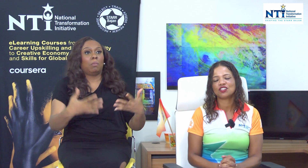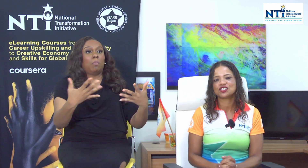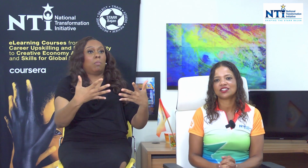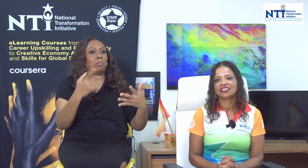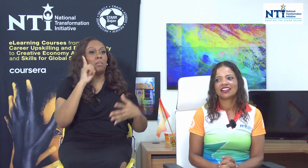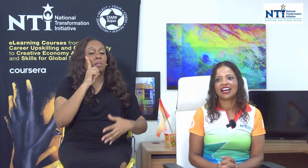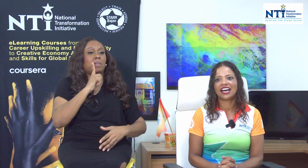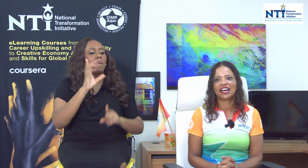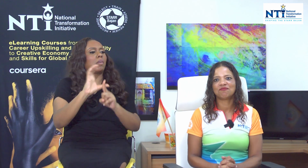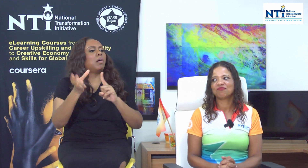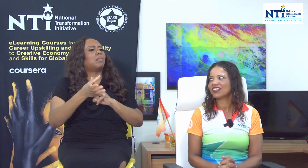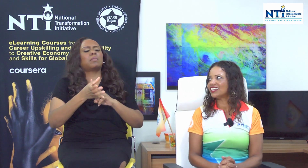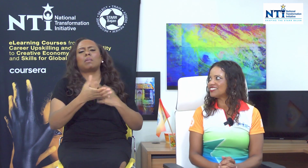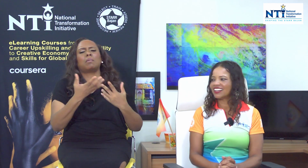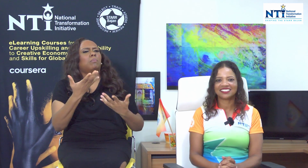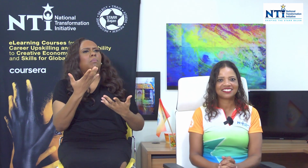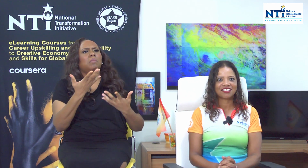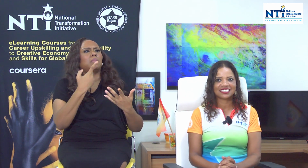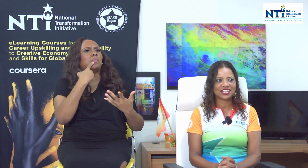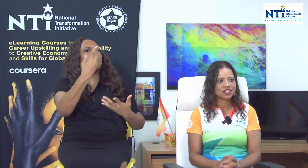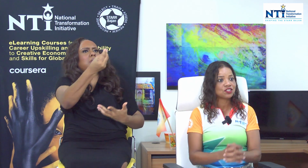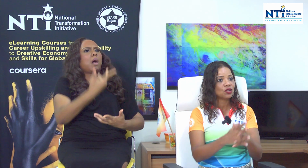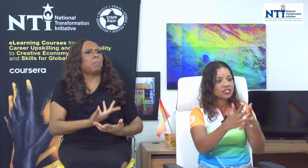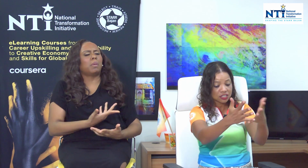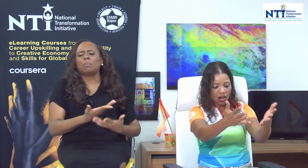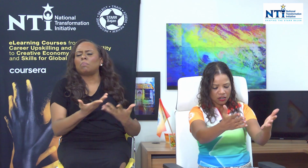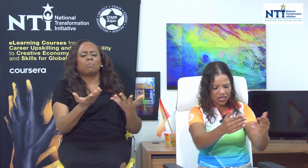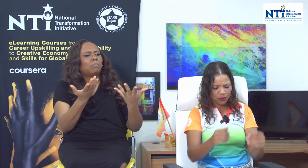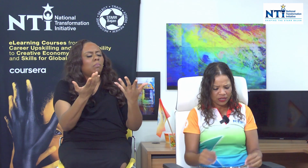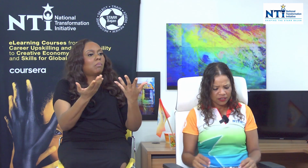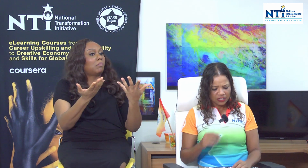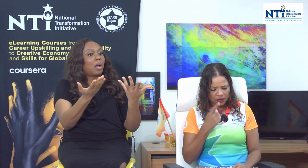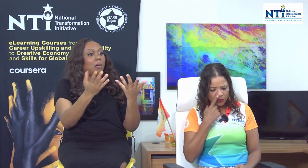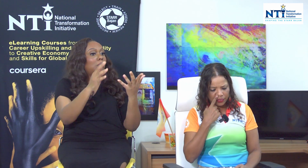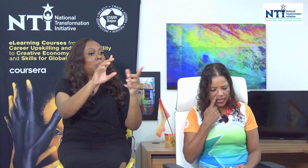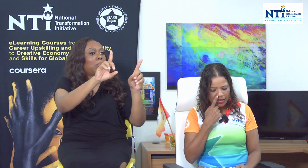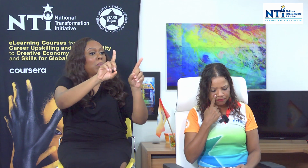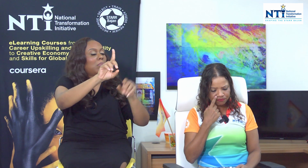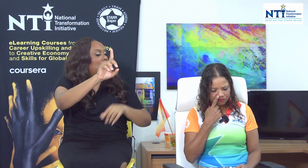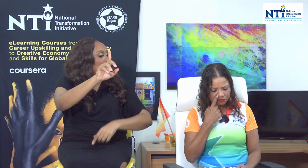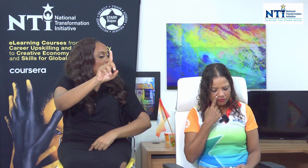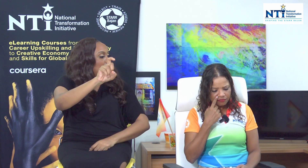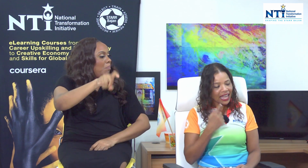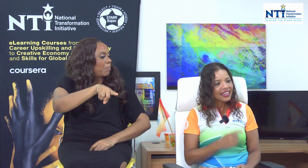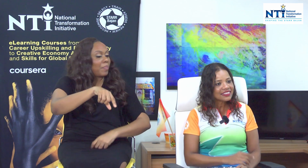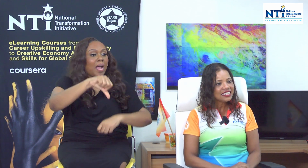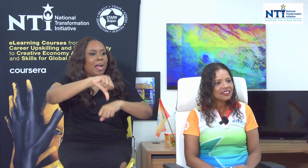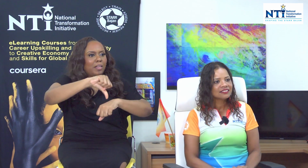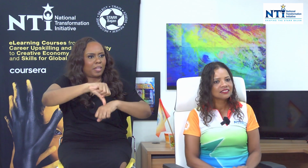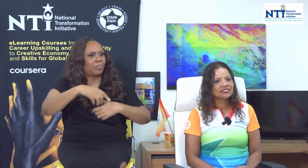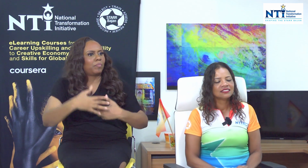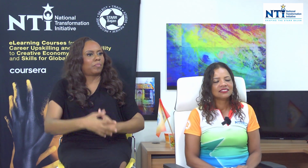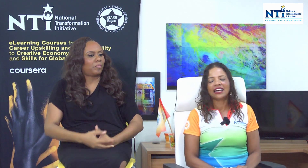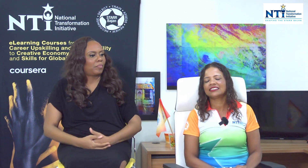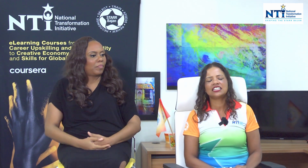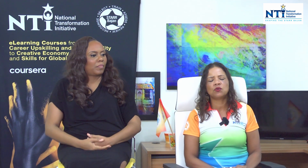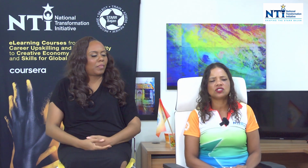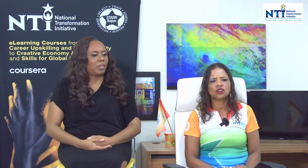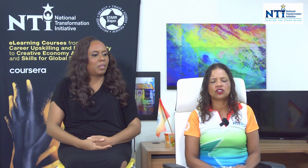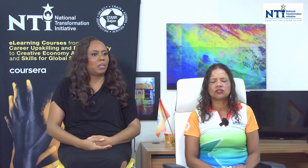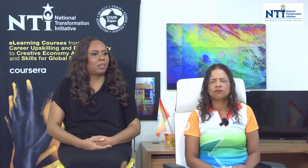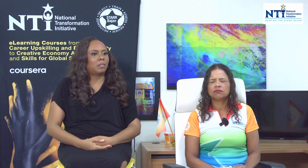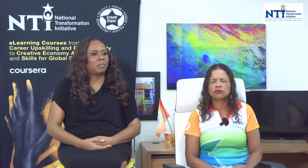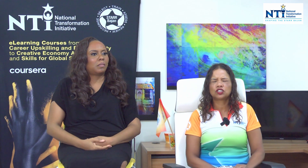deaf culture and translation. So let's start, shall we, with Anthony. Anthony,